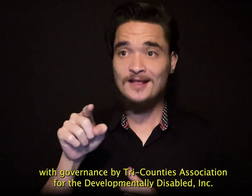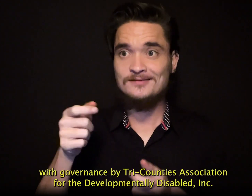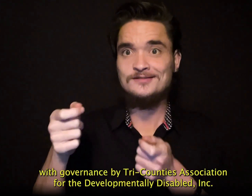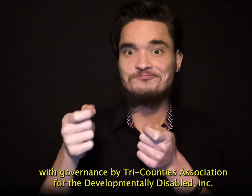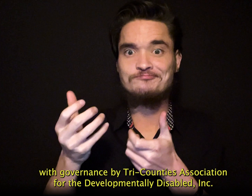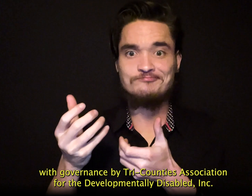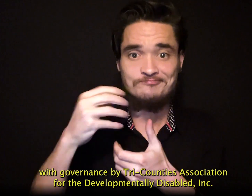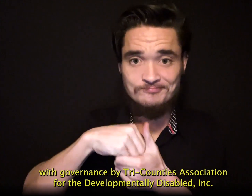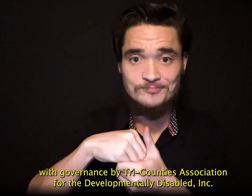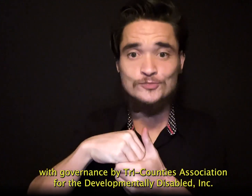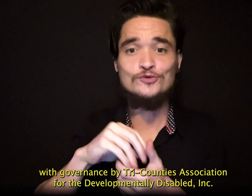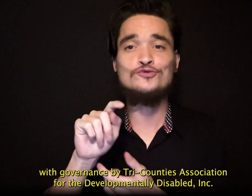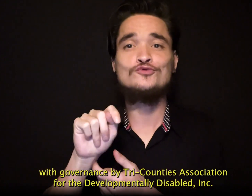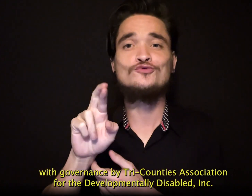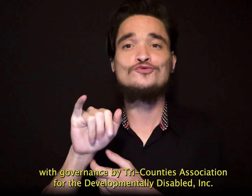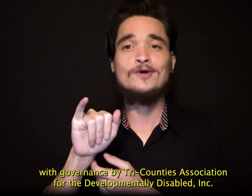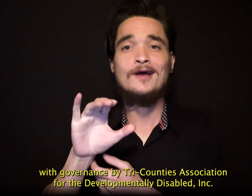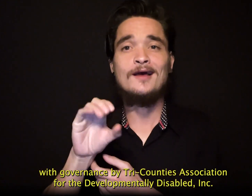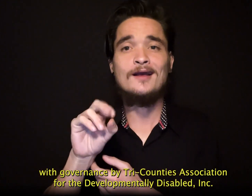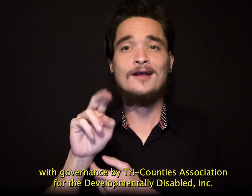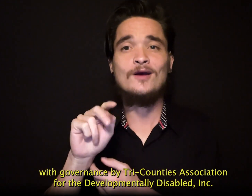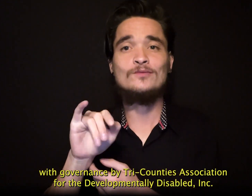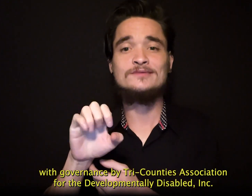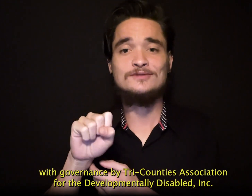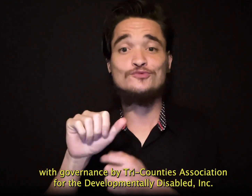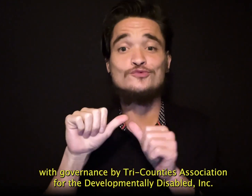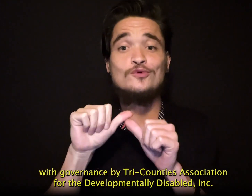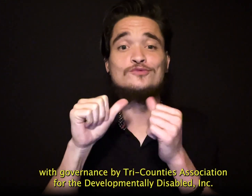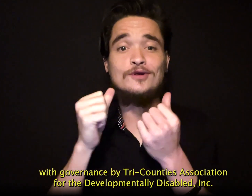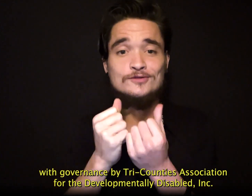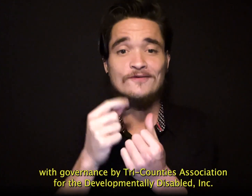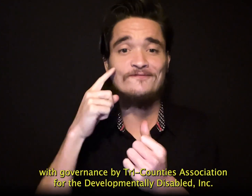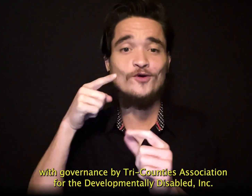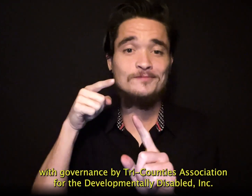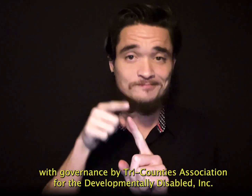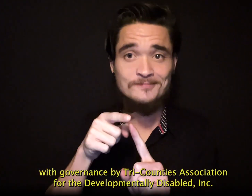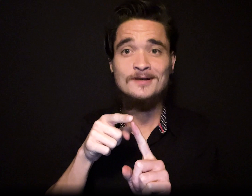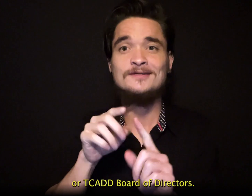with governance by Tri-Counties Association for the Developmentally Disabled Incorporated,